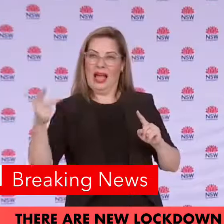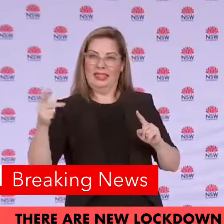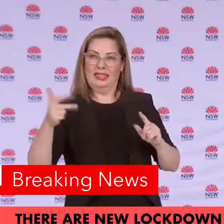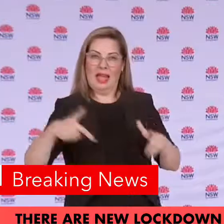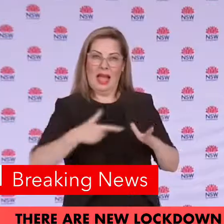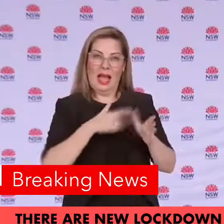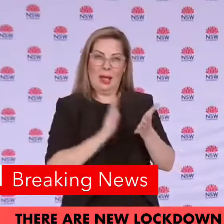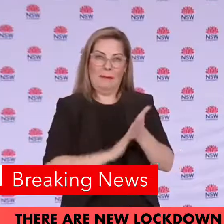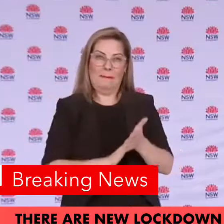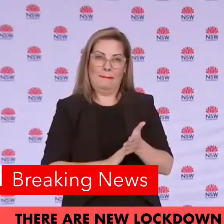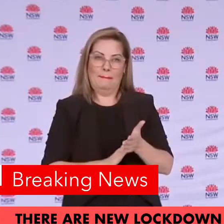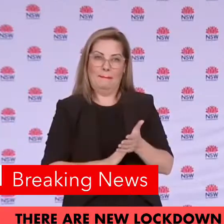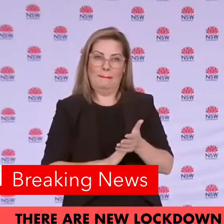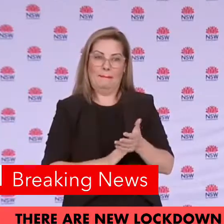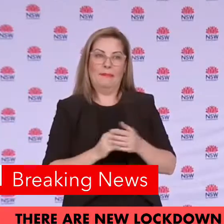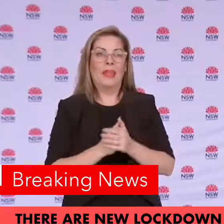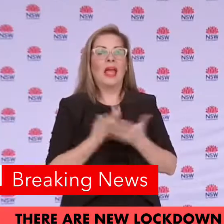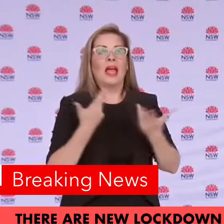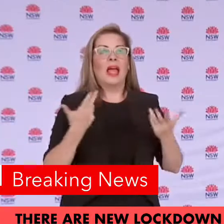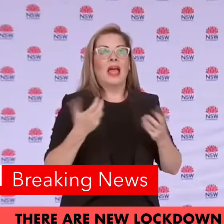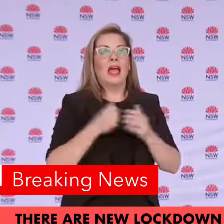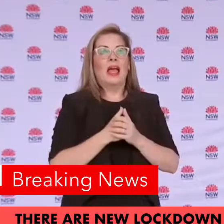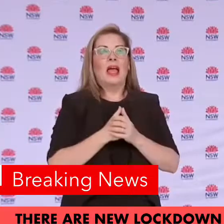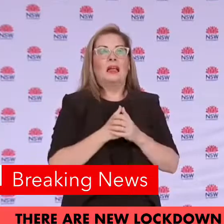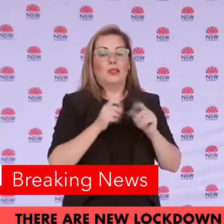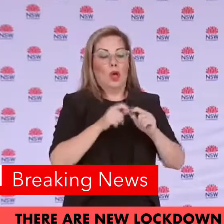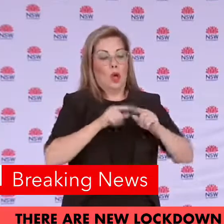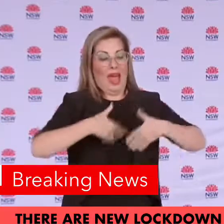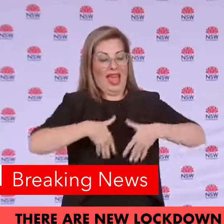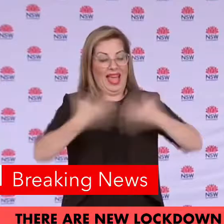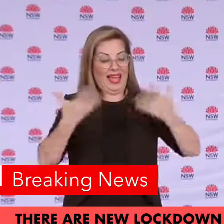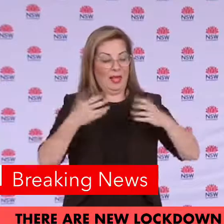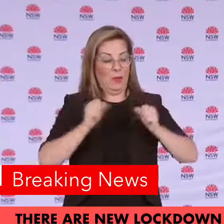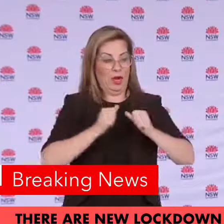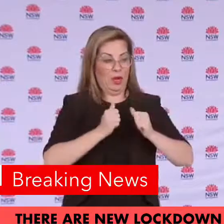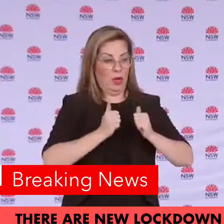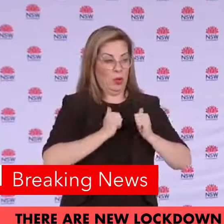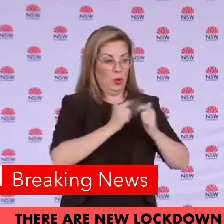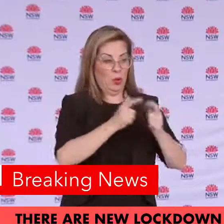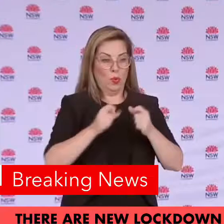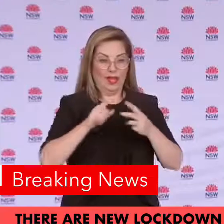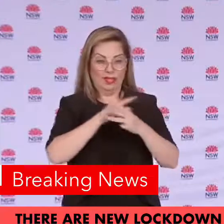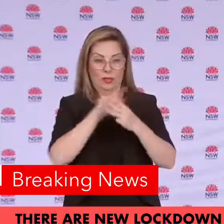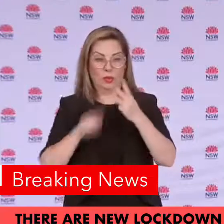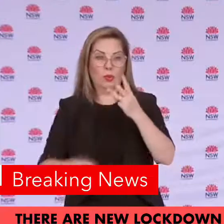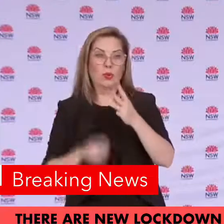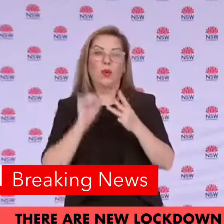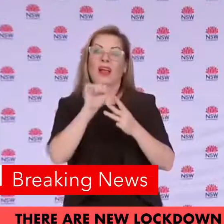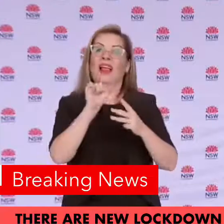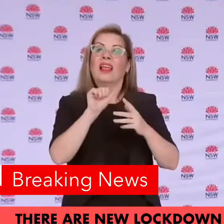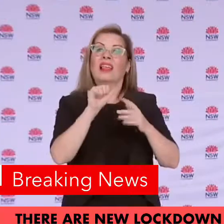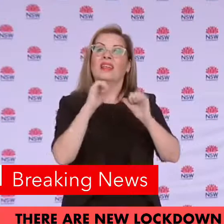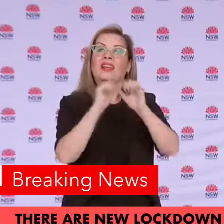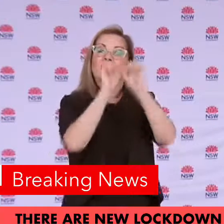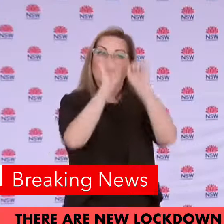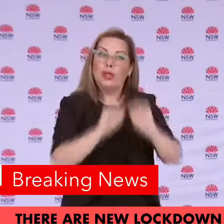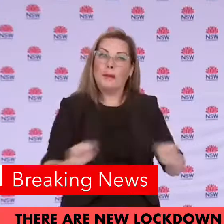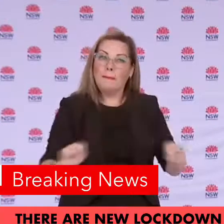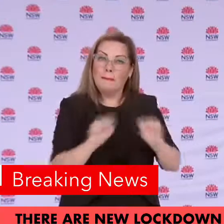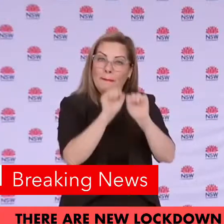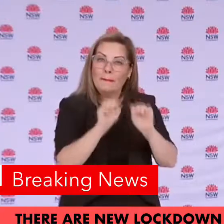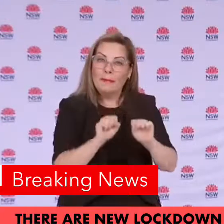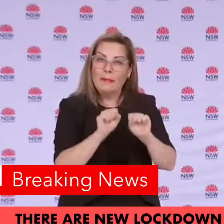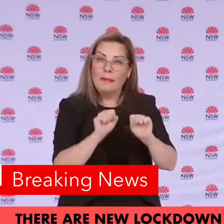7 a.m. to 8 a.m. So anyone who attended any of the following venues at the time specified is considered a